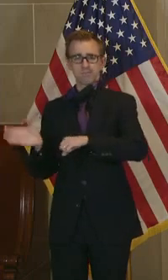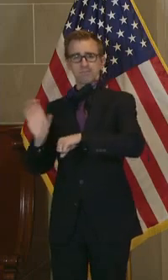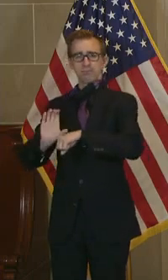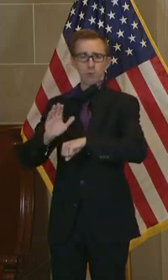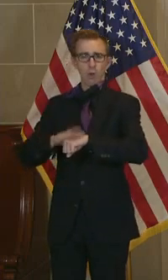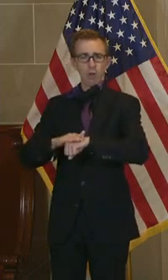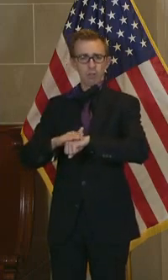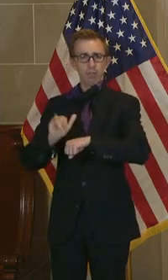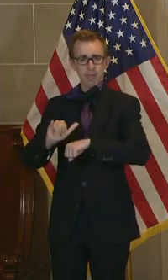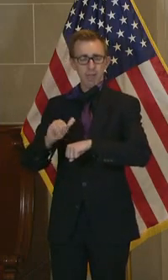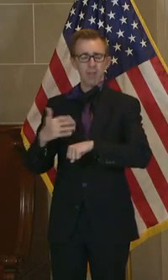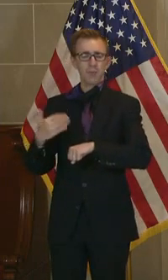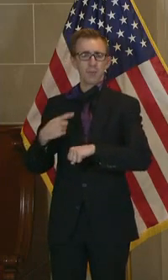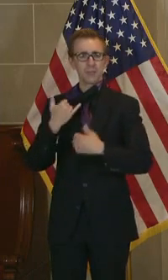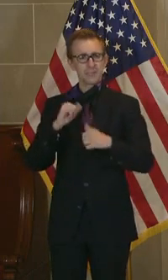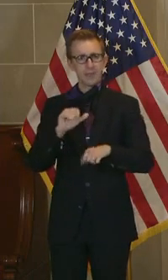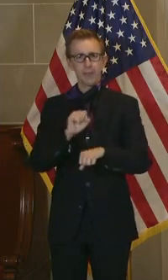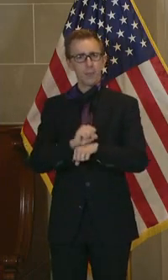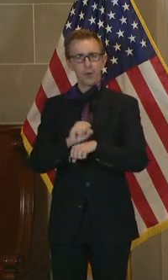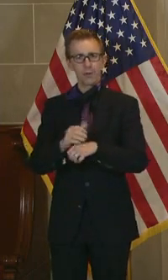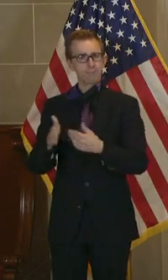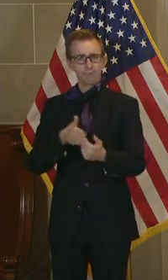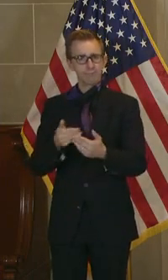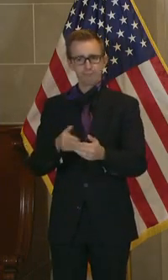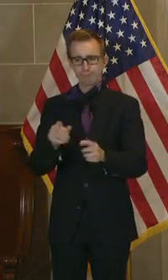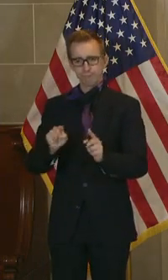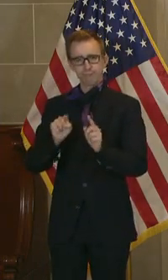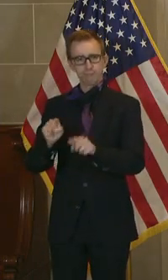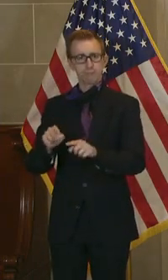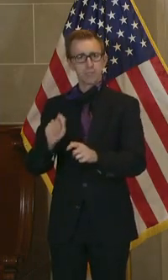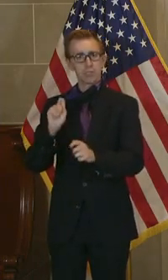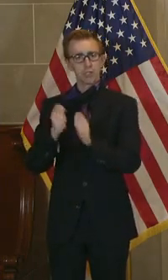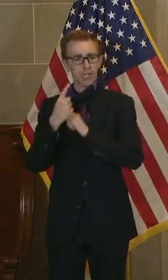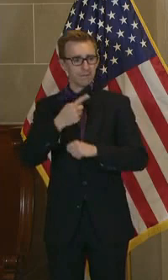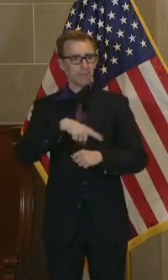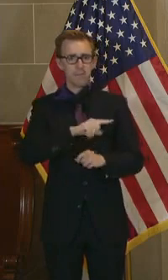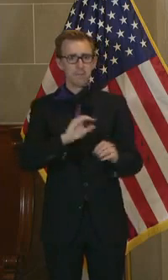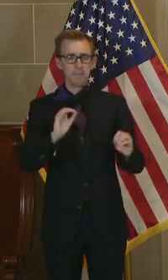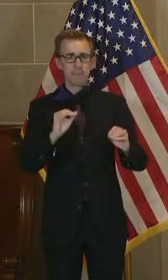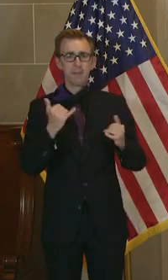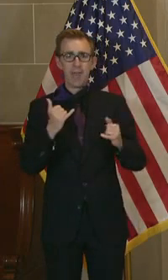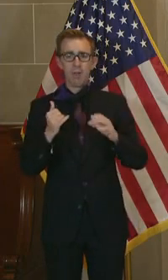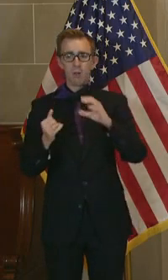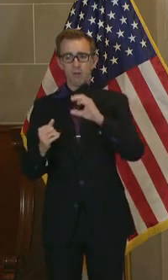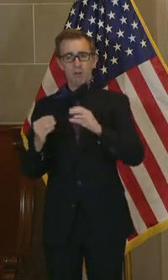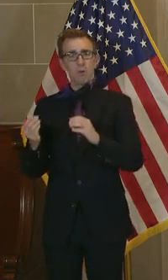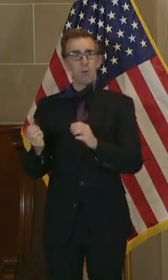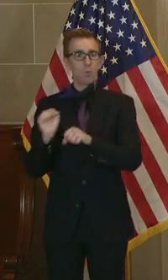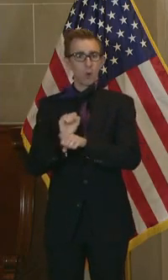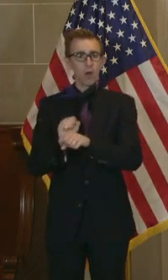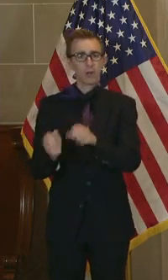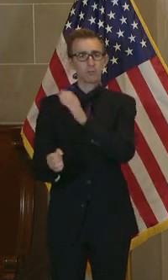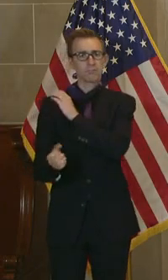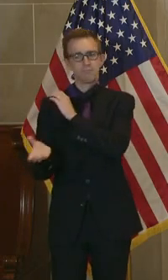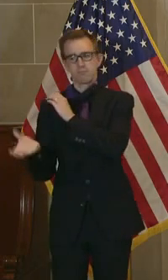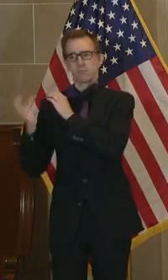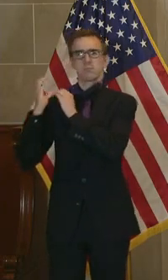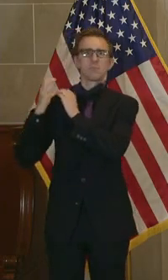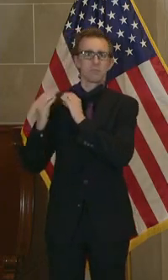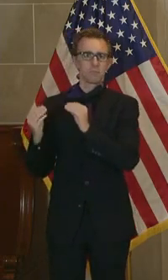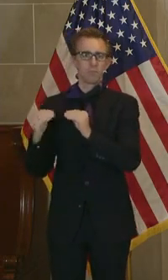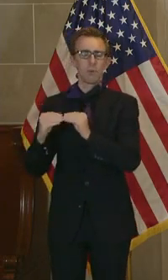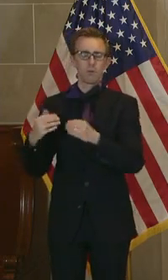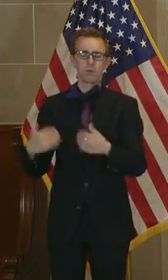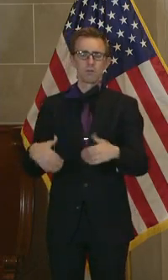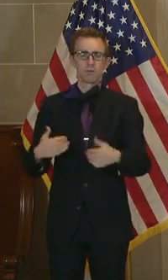that, still having to do their job every day, nothing changed for them, only just more work on that department. And